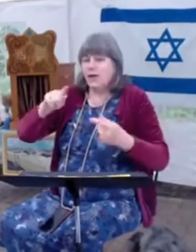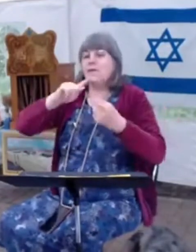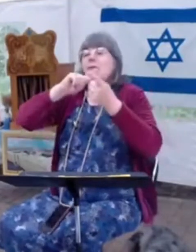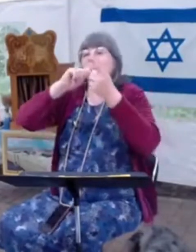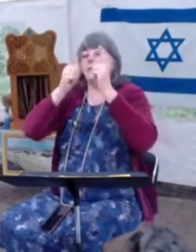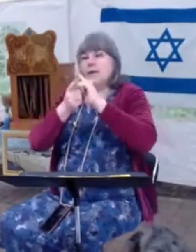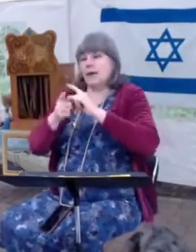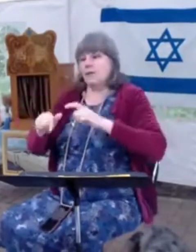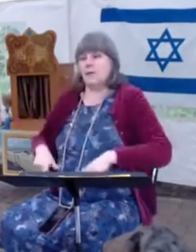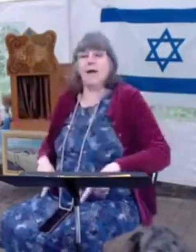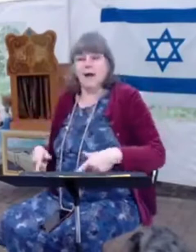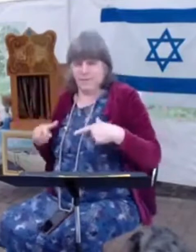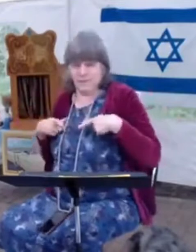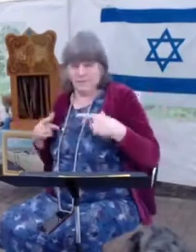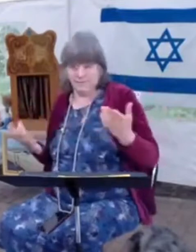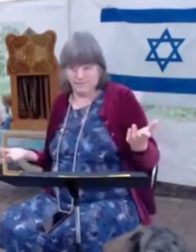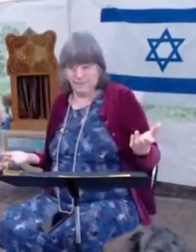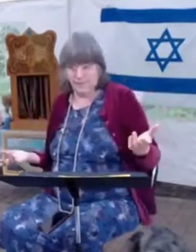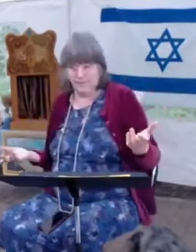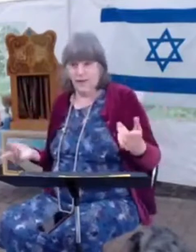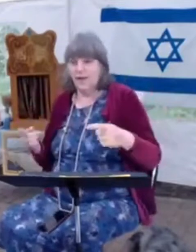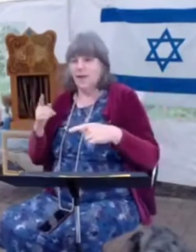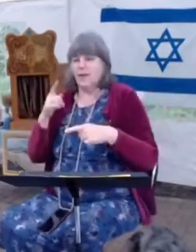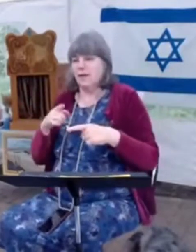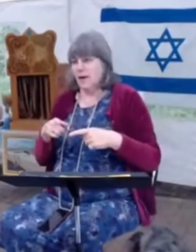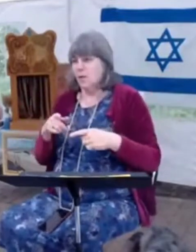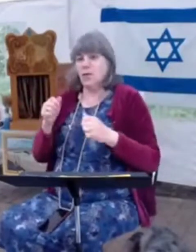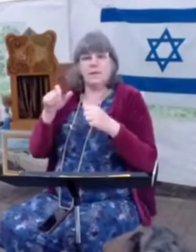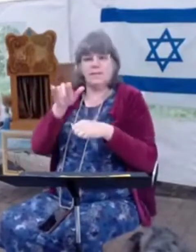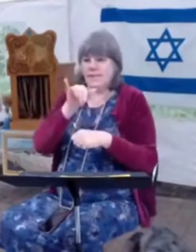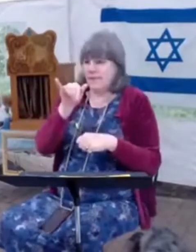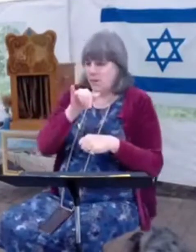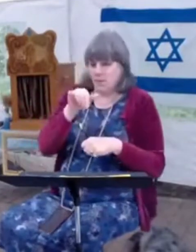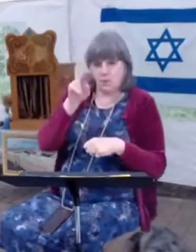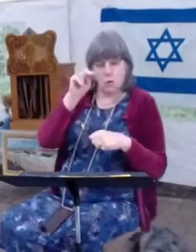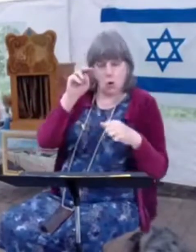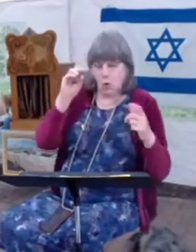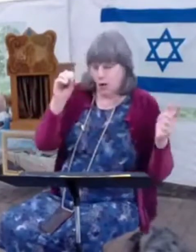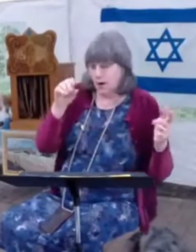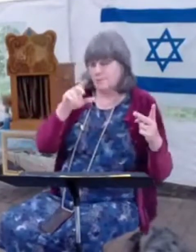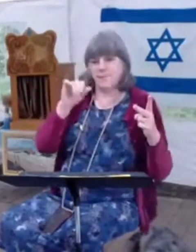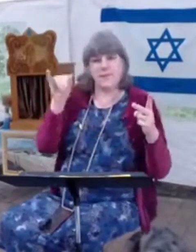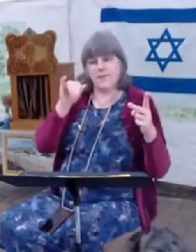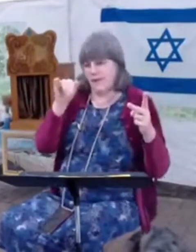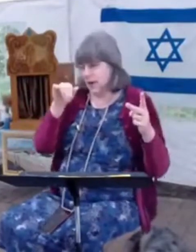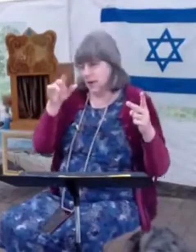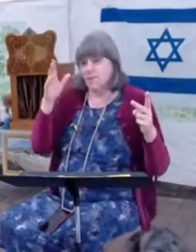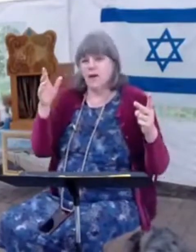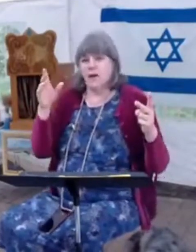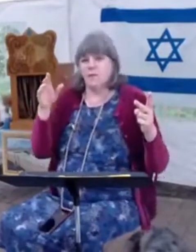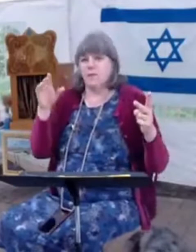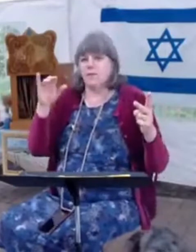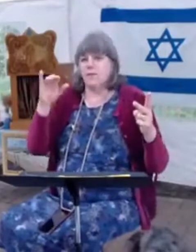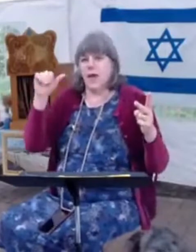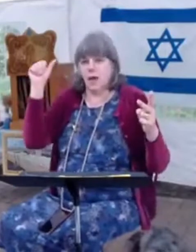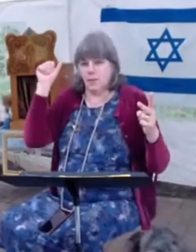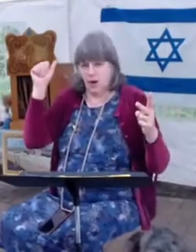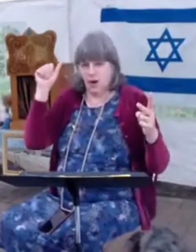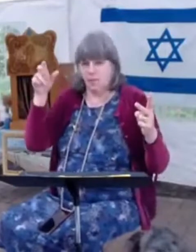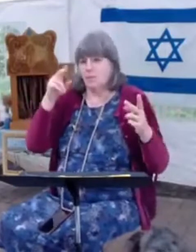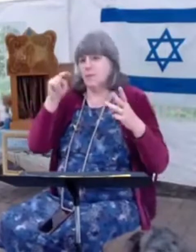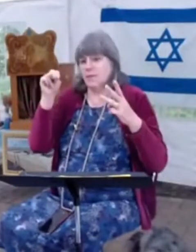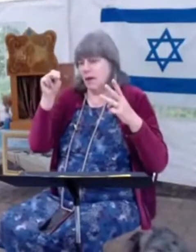with Abraham, just like with Noah, just like with Shed. You see the pattern.